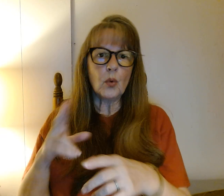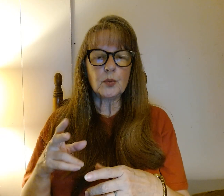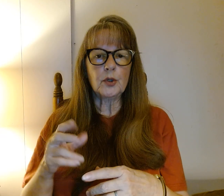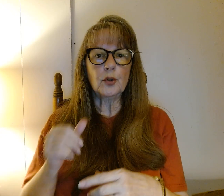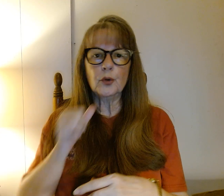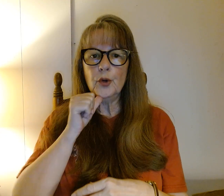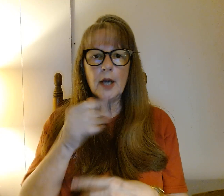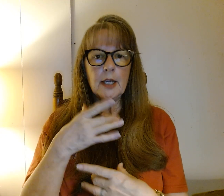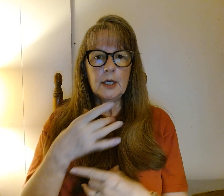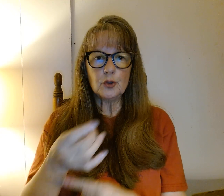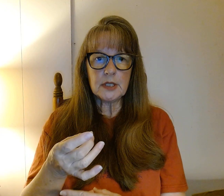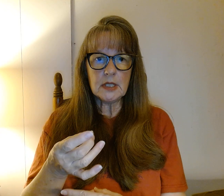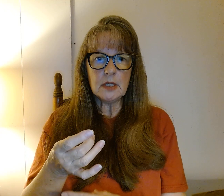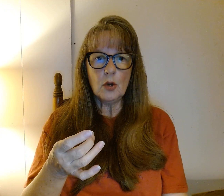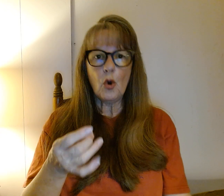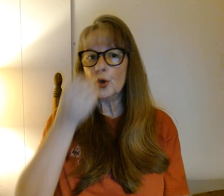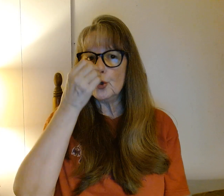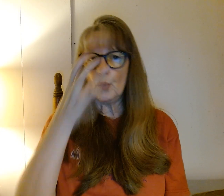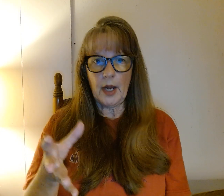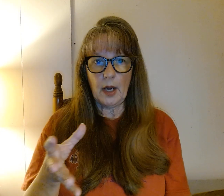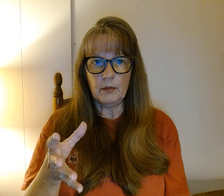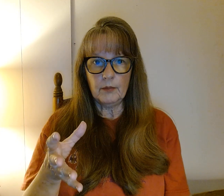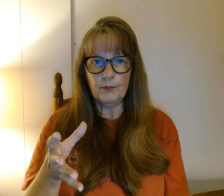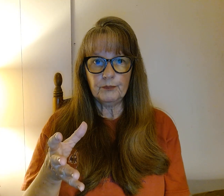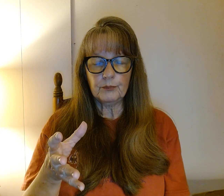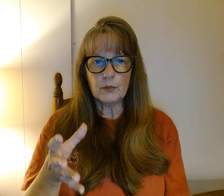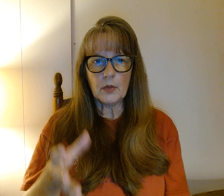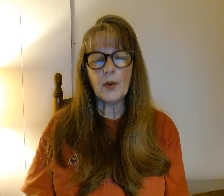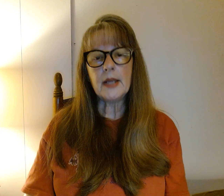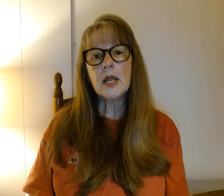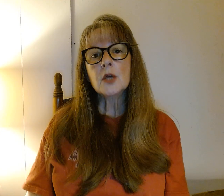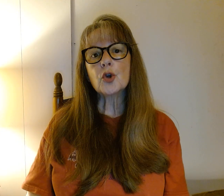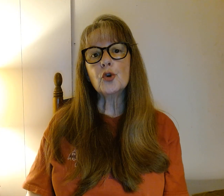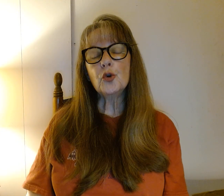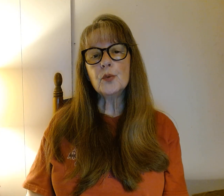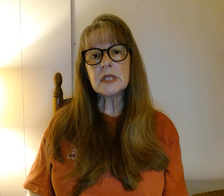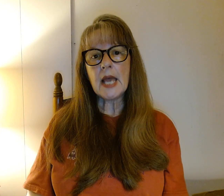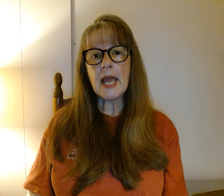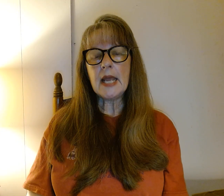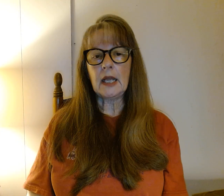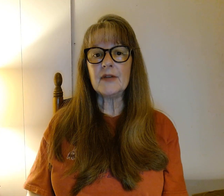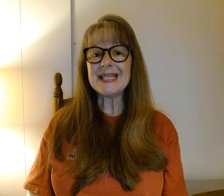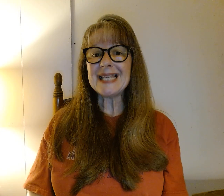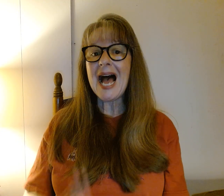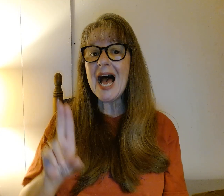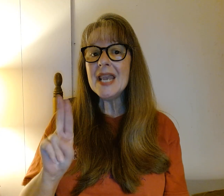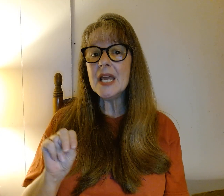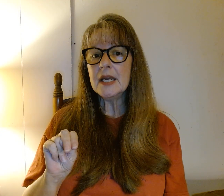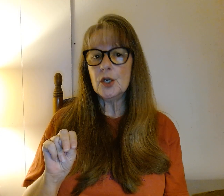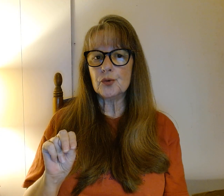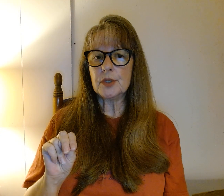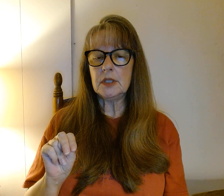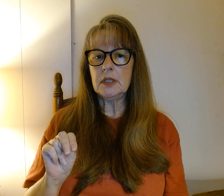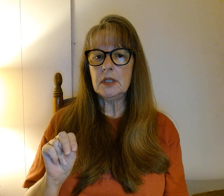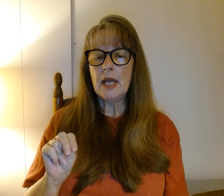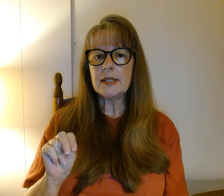where you're not interested or you don't care, right? So you would say, like if it's uninterested, I say,